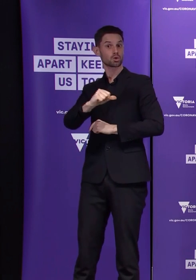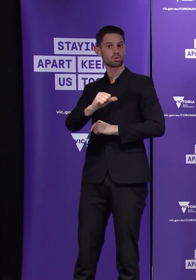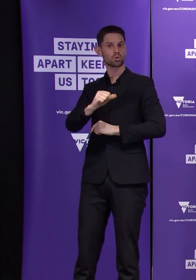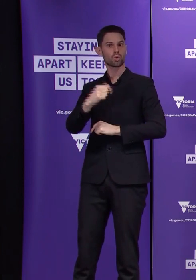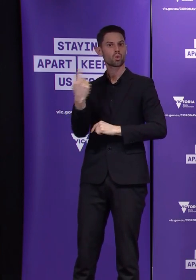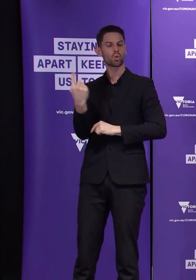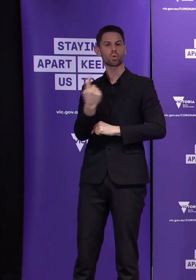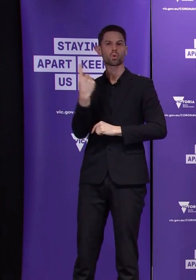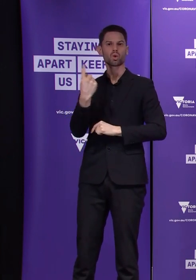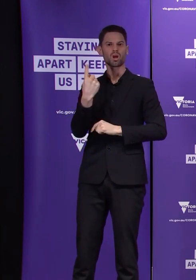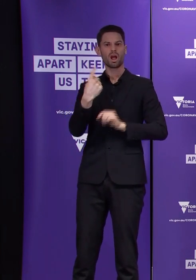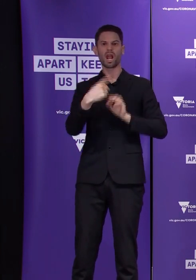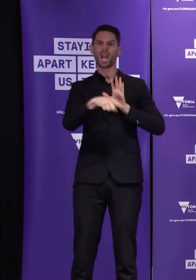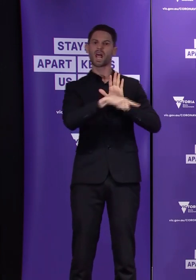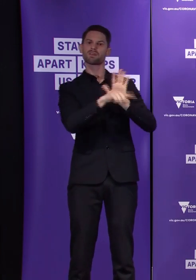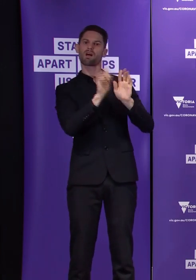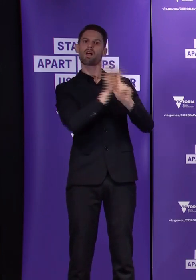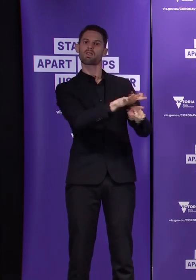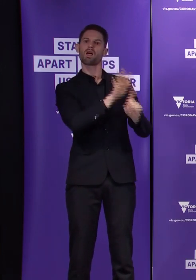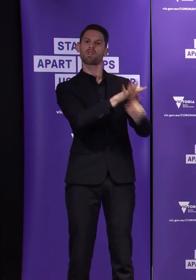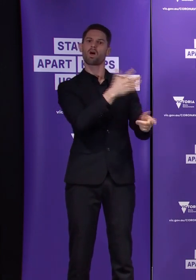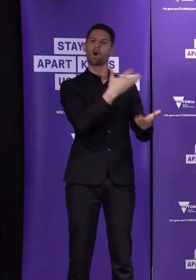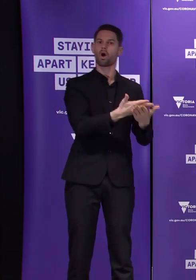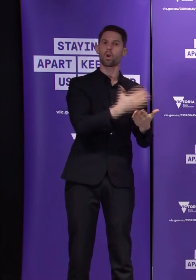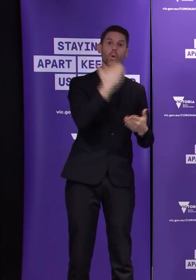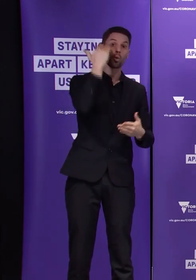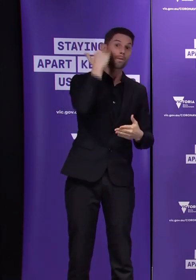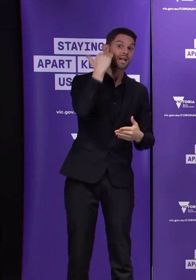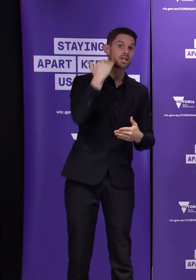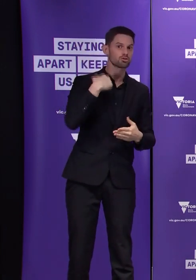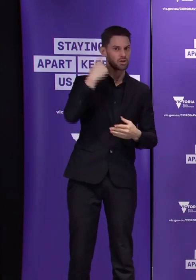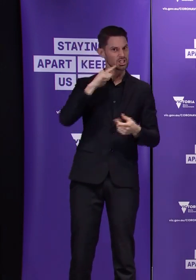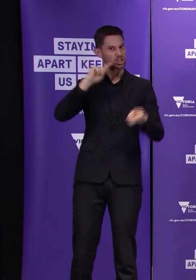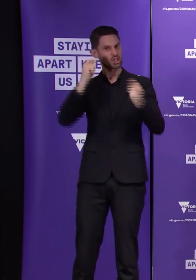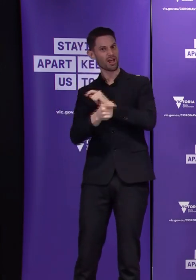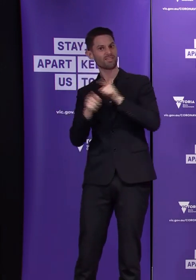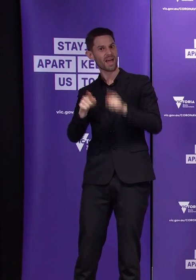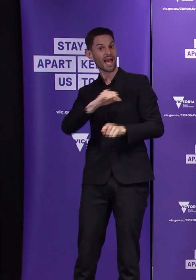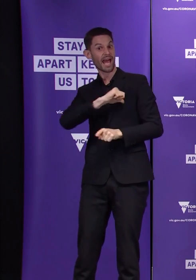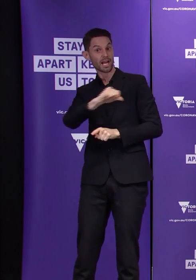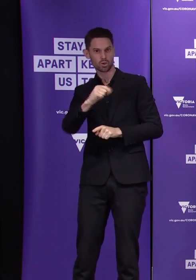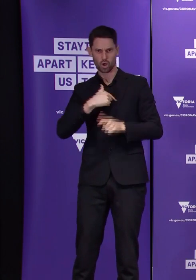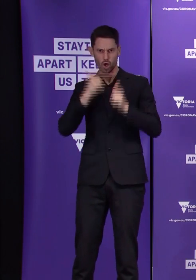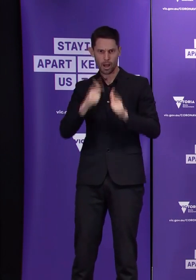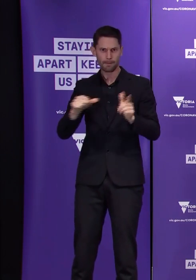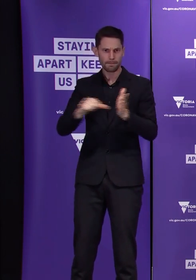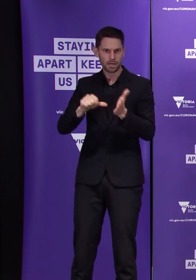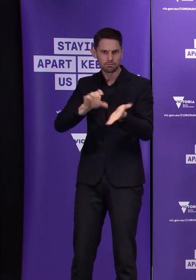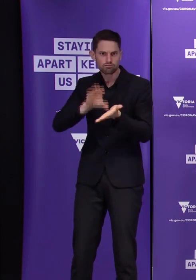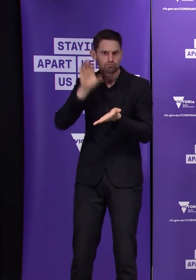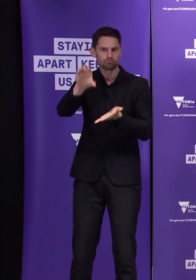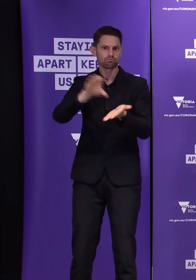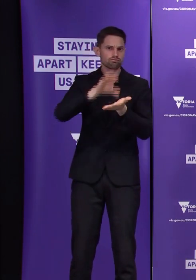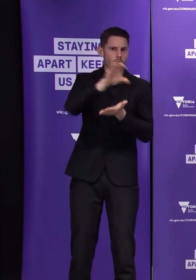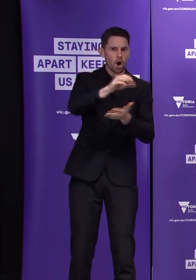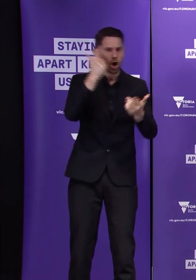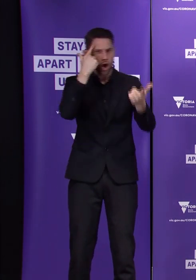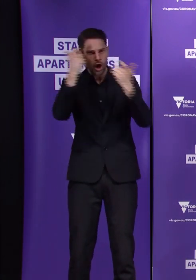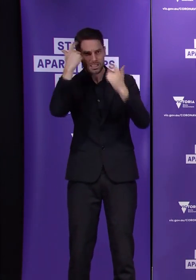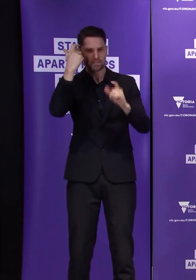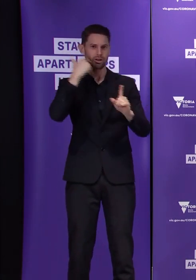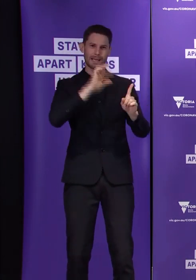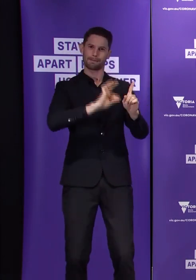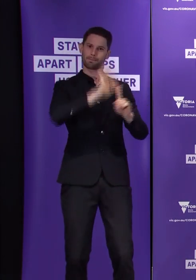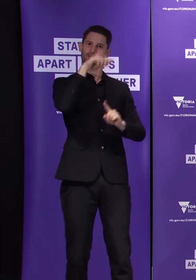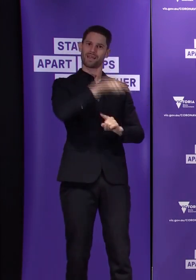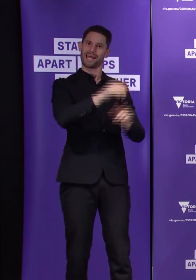women, we improve outcomes for women, and that investment comes in many different forms, and at times of crisis, arguably